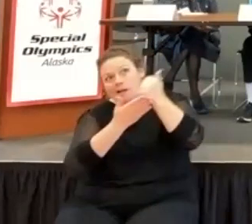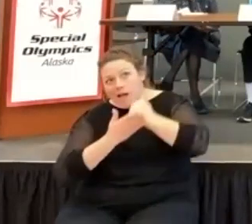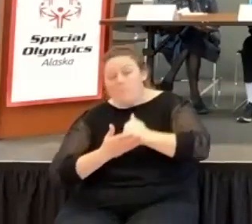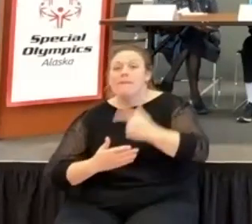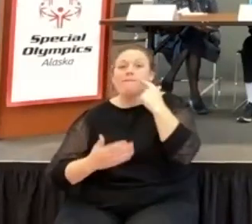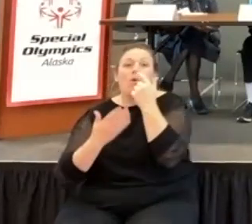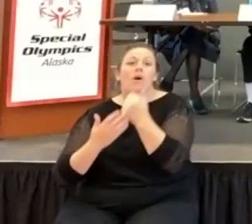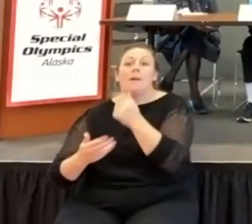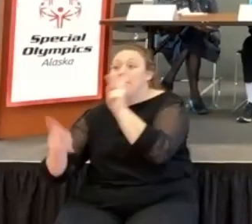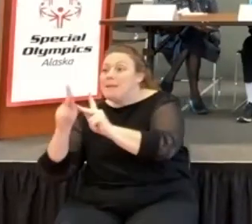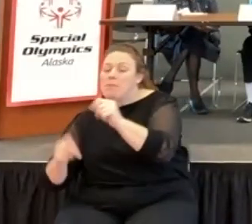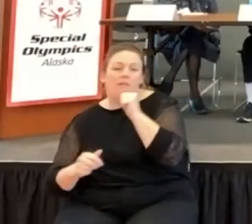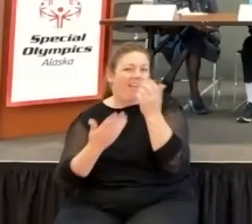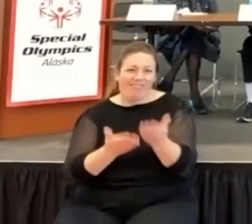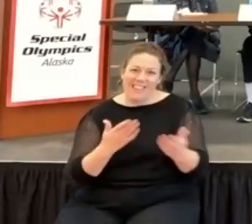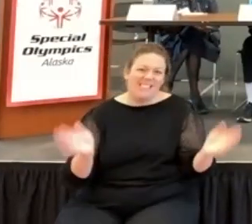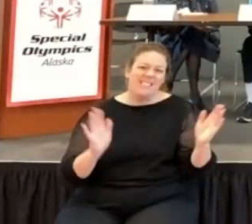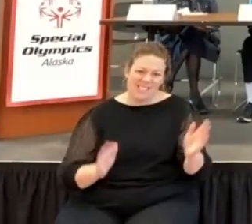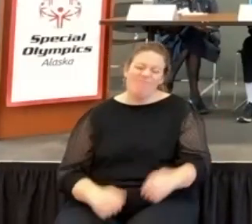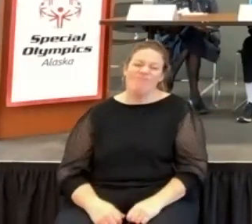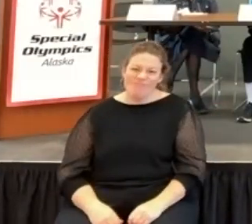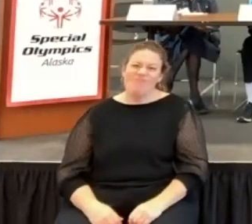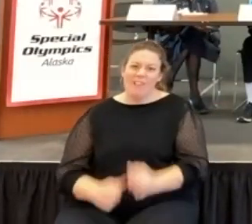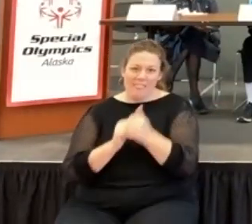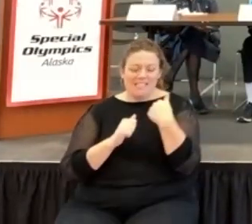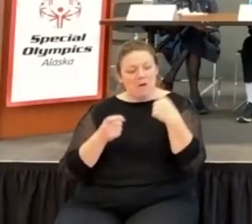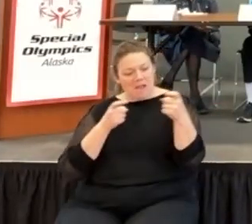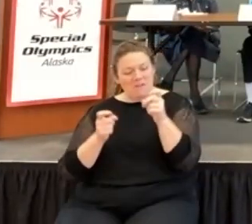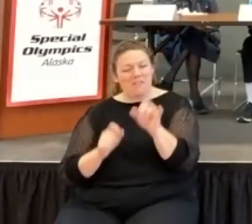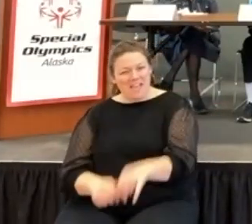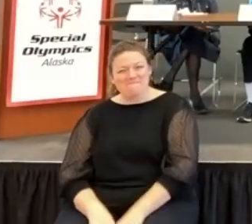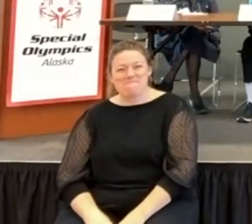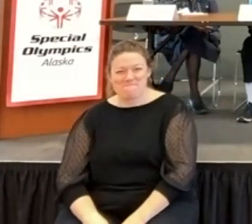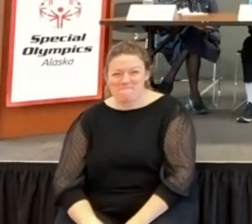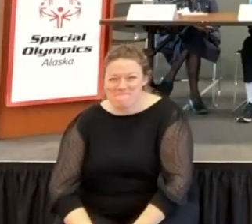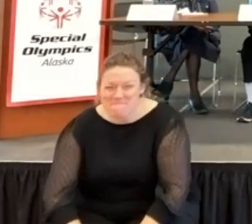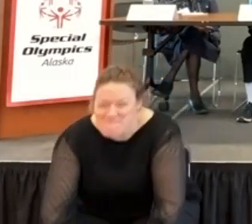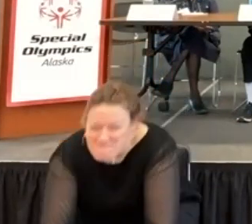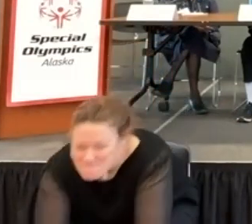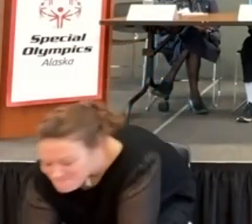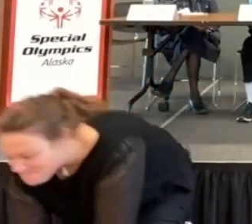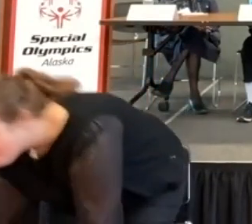So thank you. That's how I handle that type of situation.